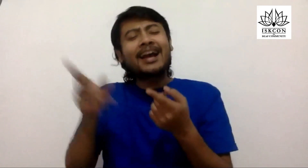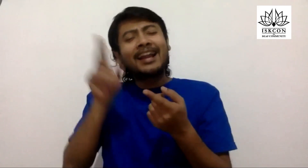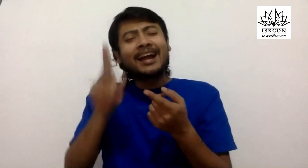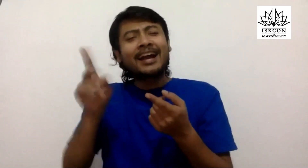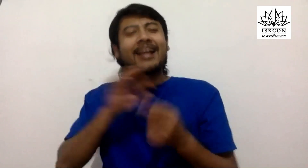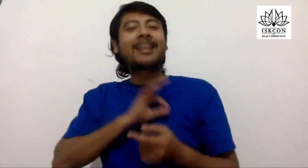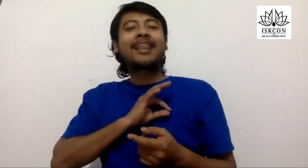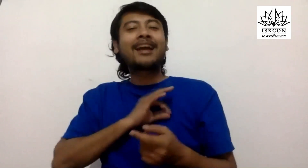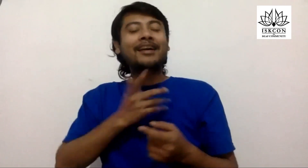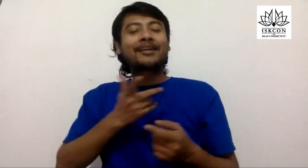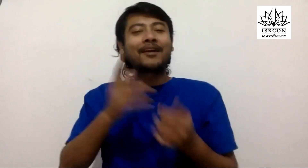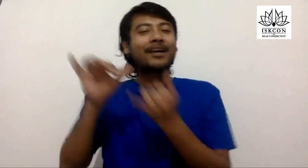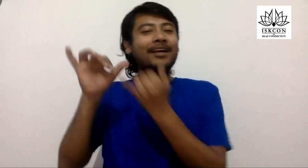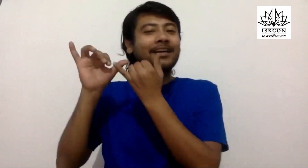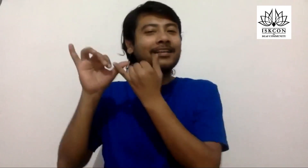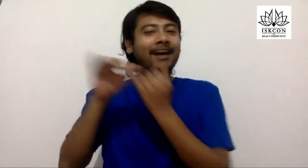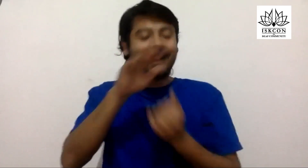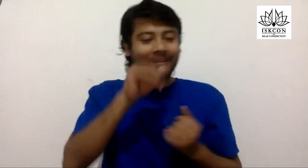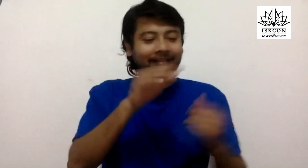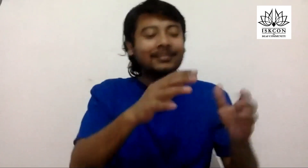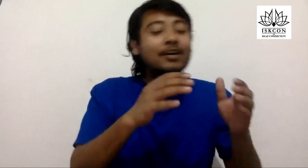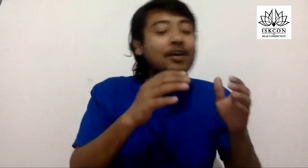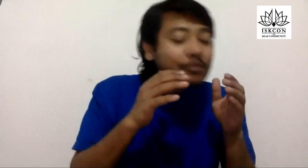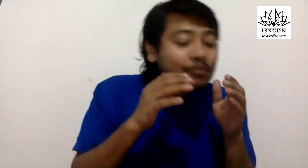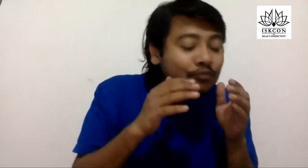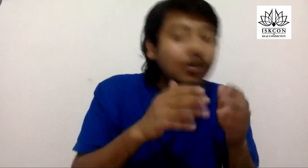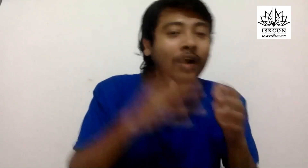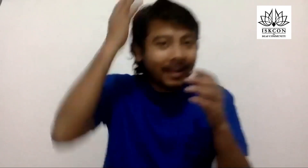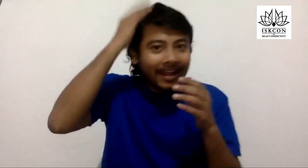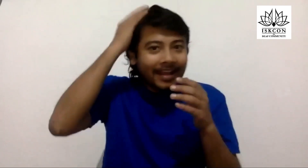And your lips are reddish like the bimba fruit.